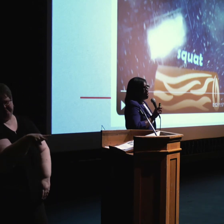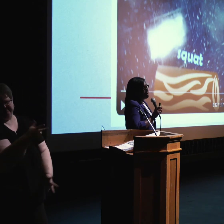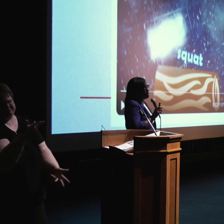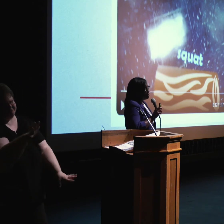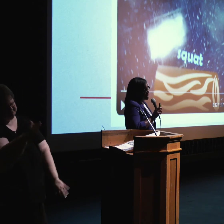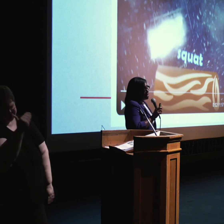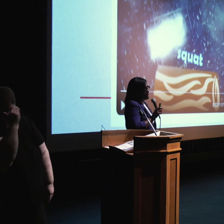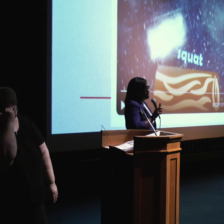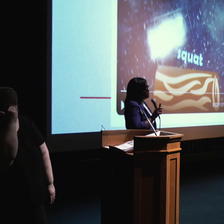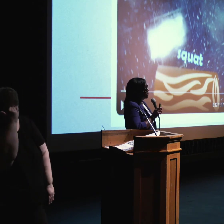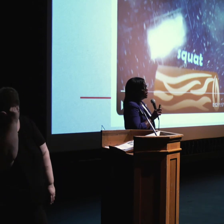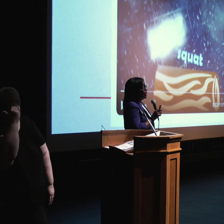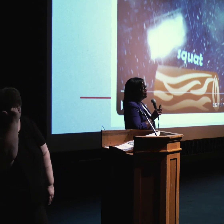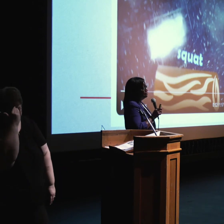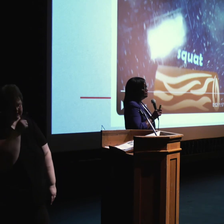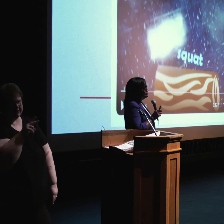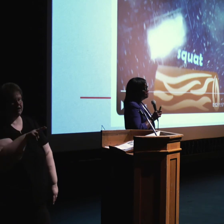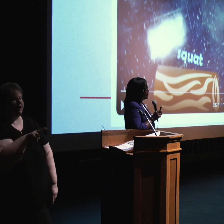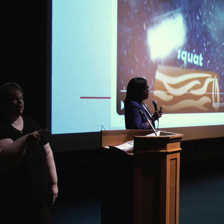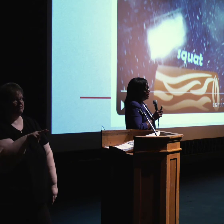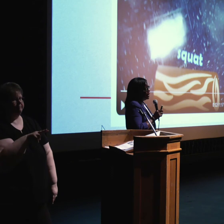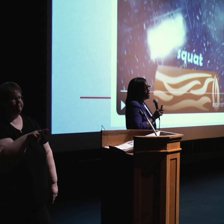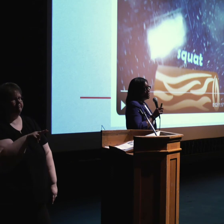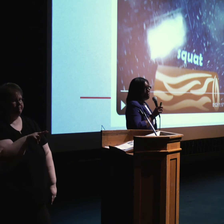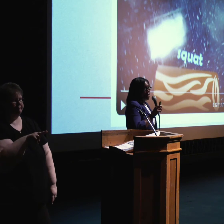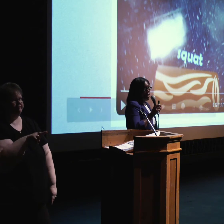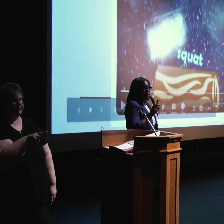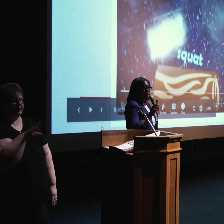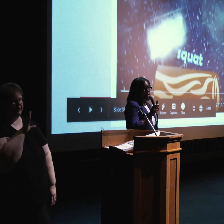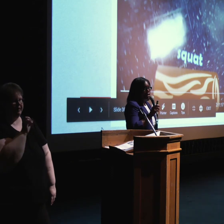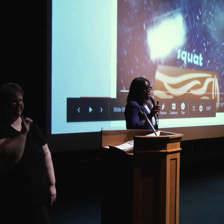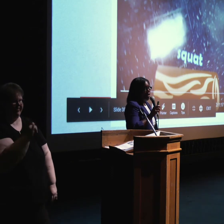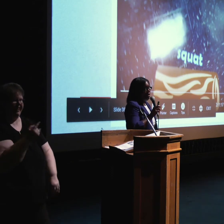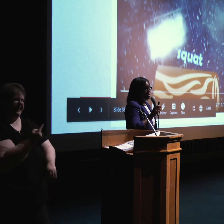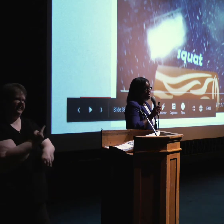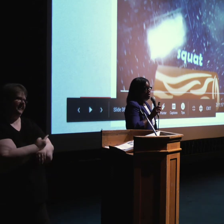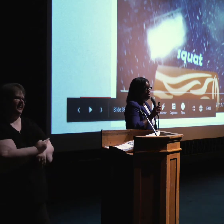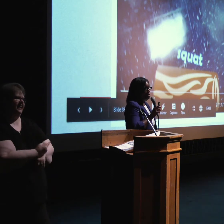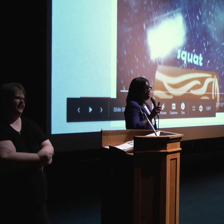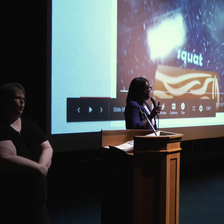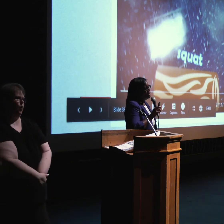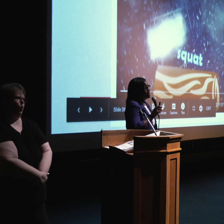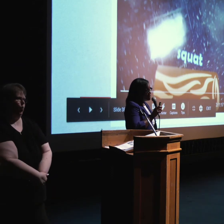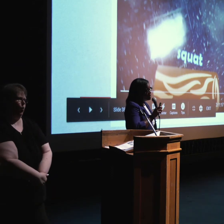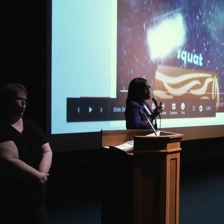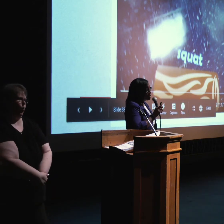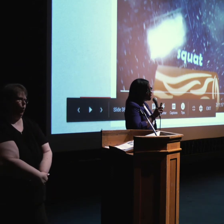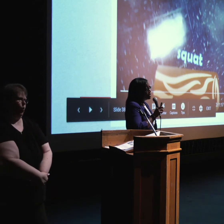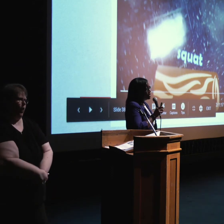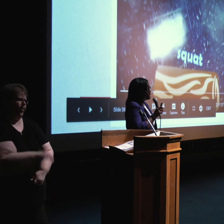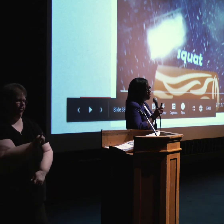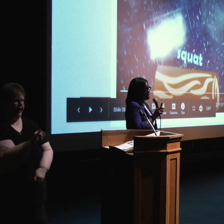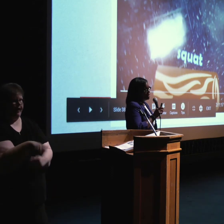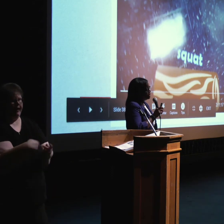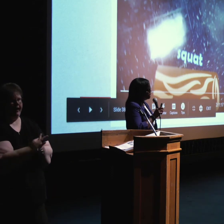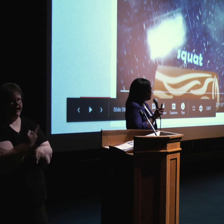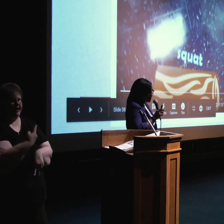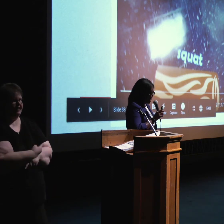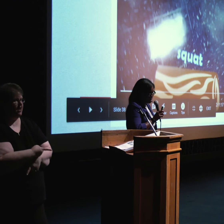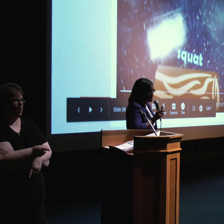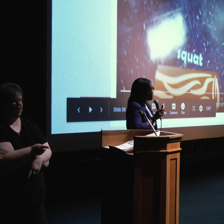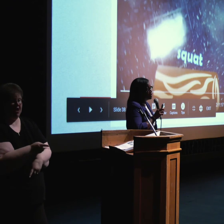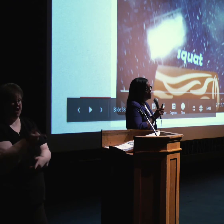You already know. You're looking like, it's going to be that kind of day. It's going to be that kind of day.